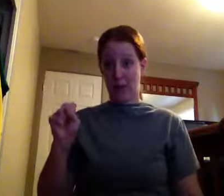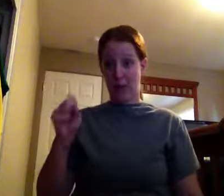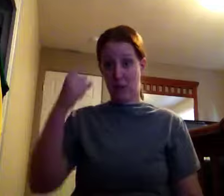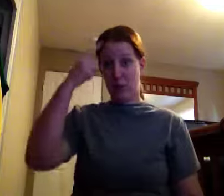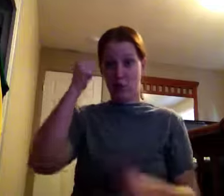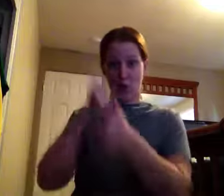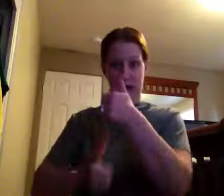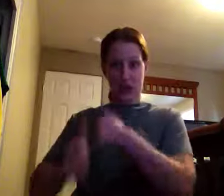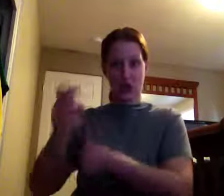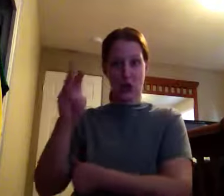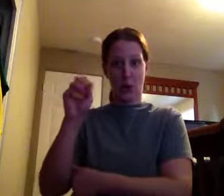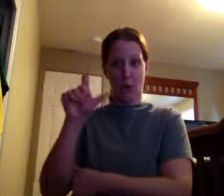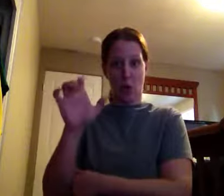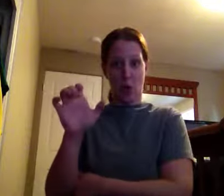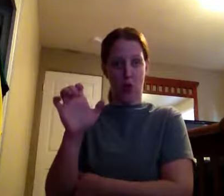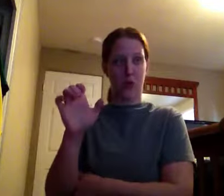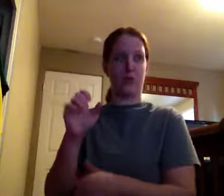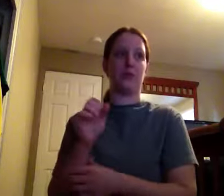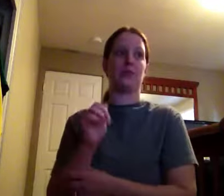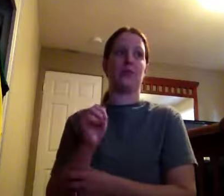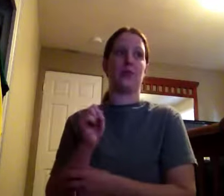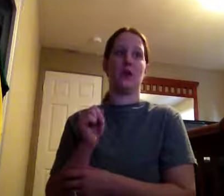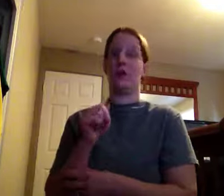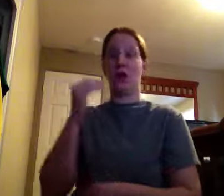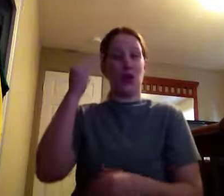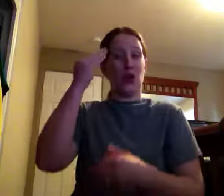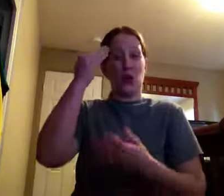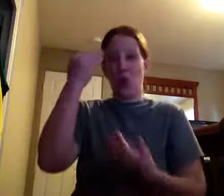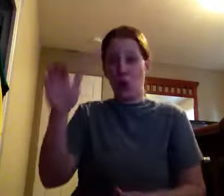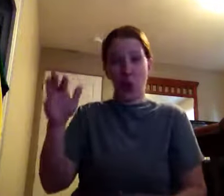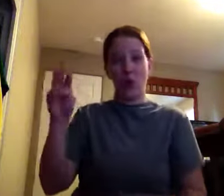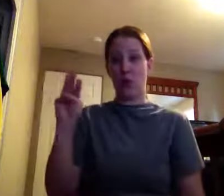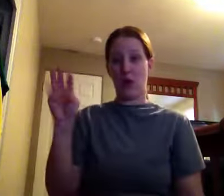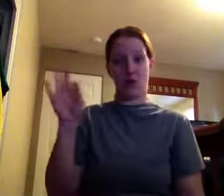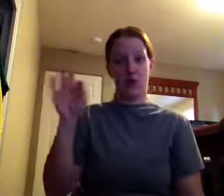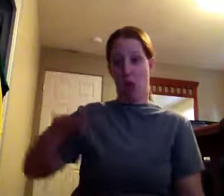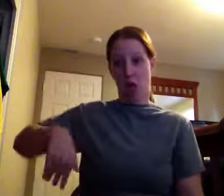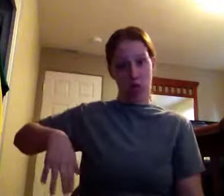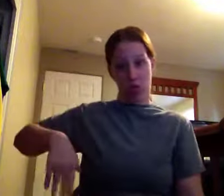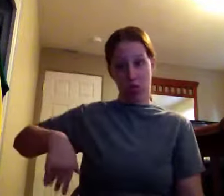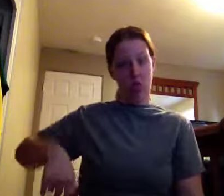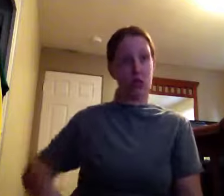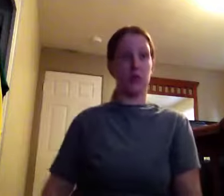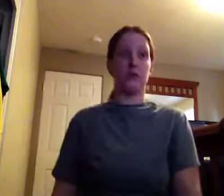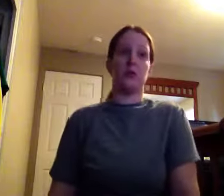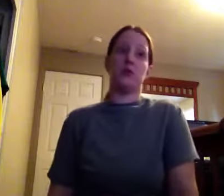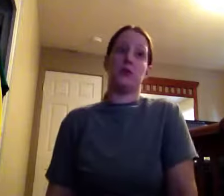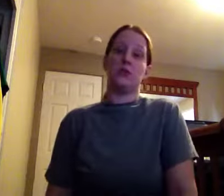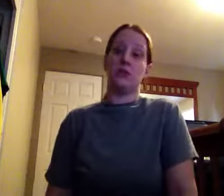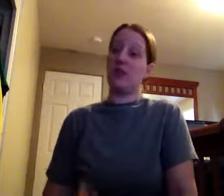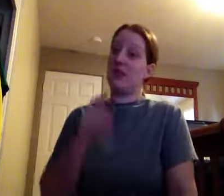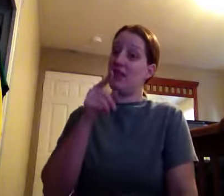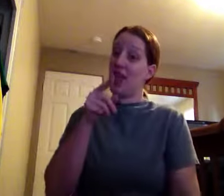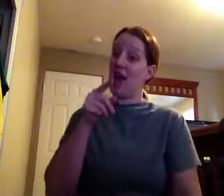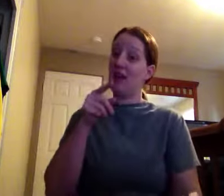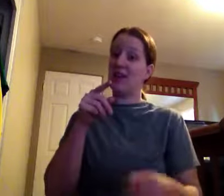the molecular formula? You don't know that, do you? Okay? You're going to use this equation here. And you're